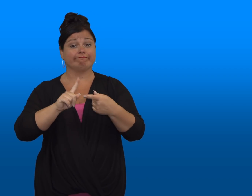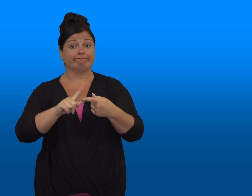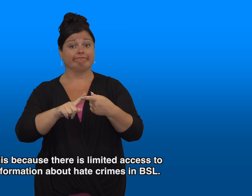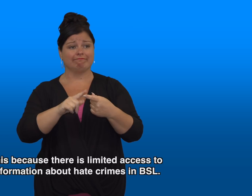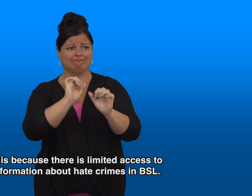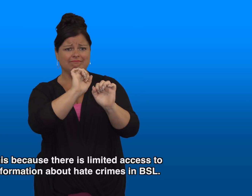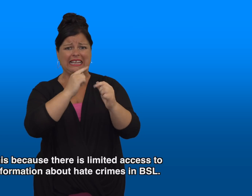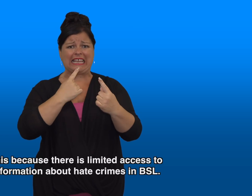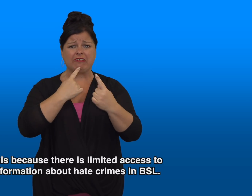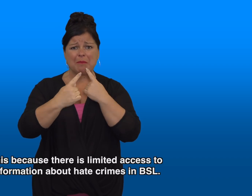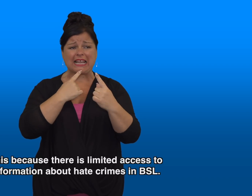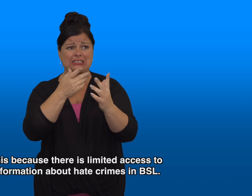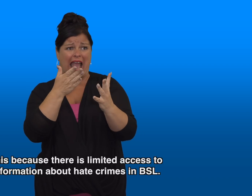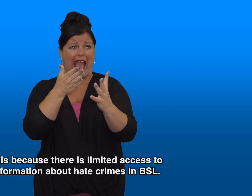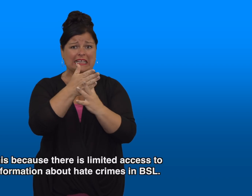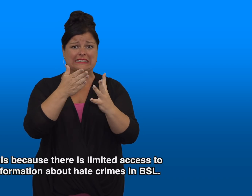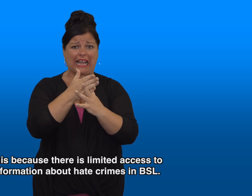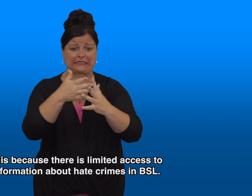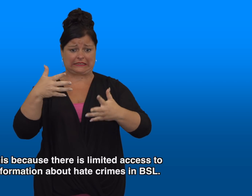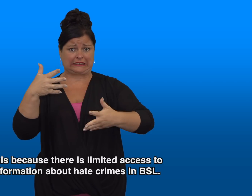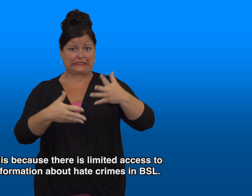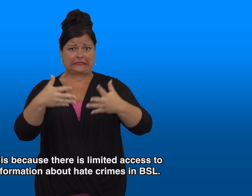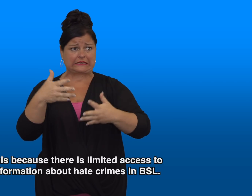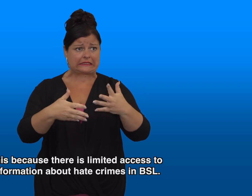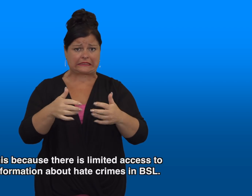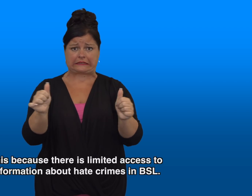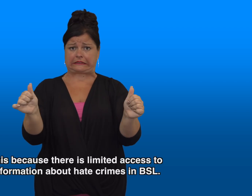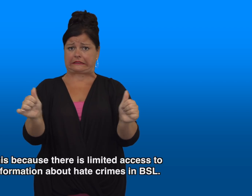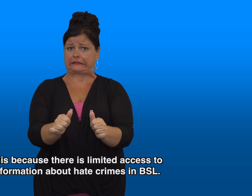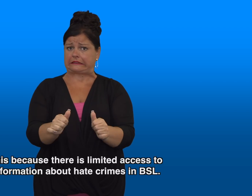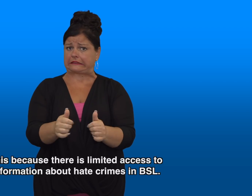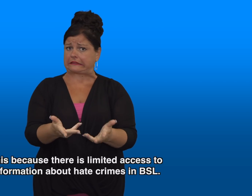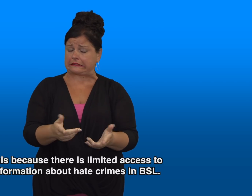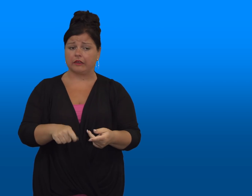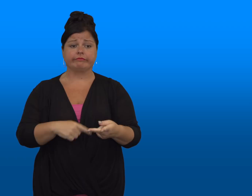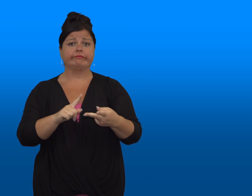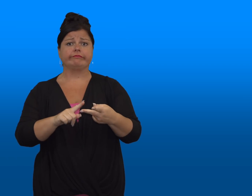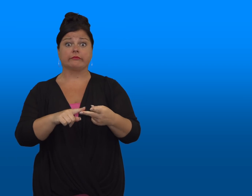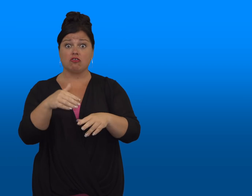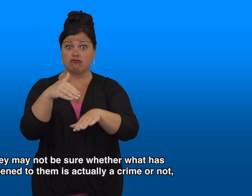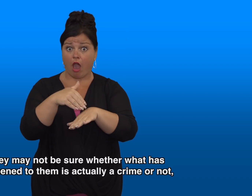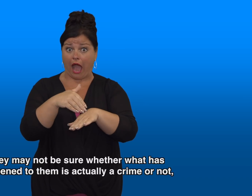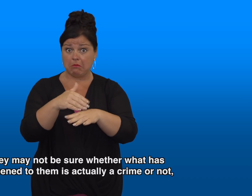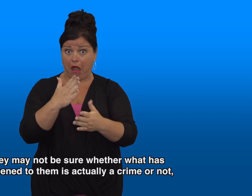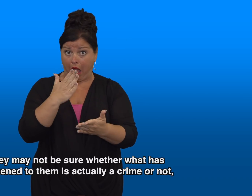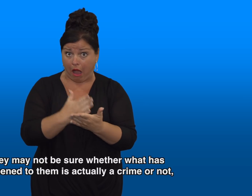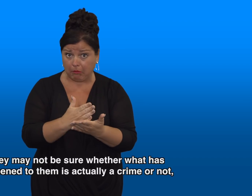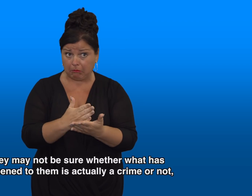This is because there's limited access to information about hate crimes in British Sign Language. They may not be sure whether what